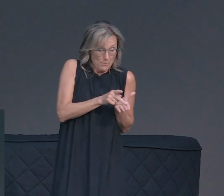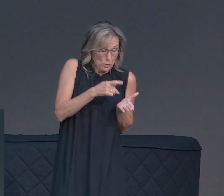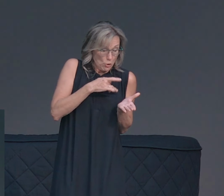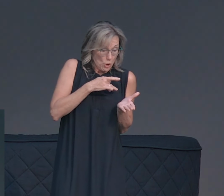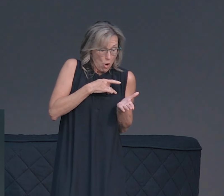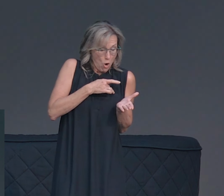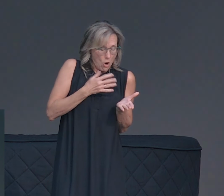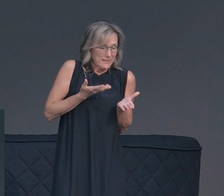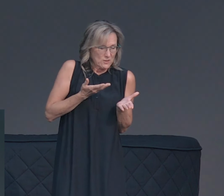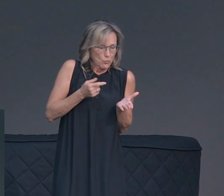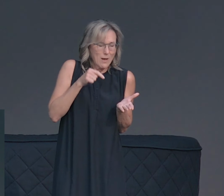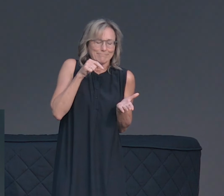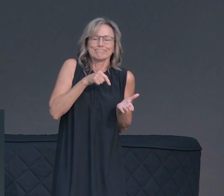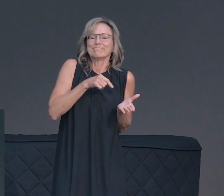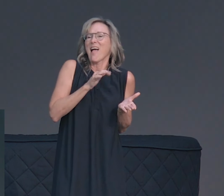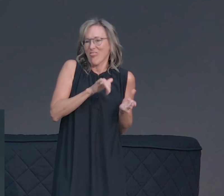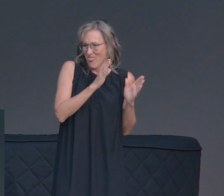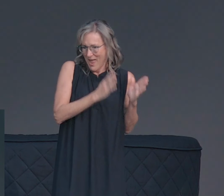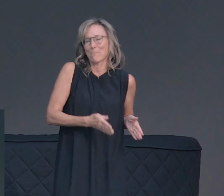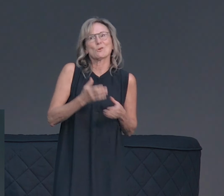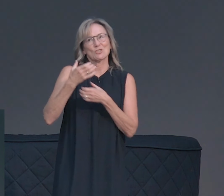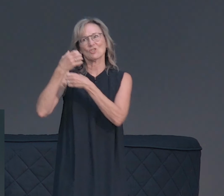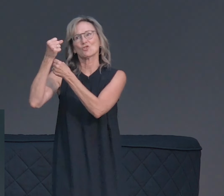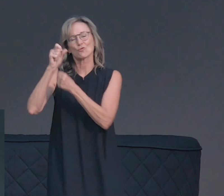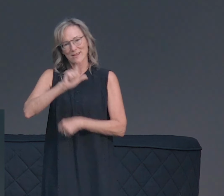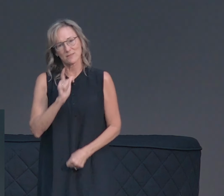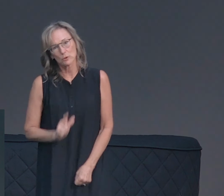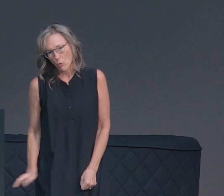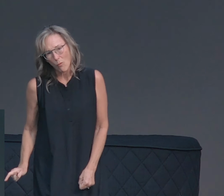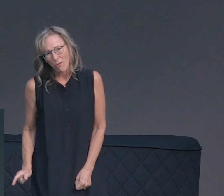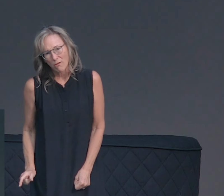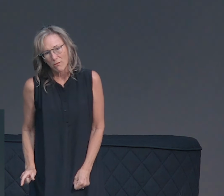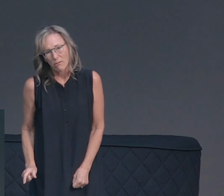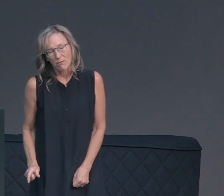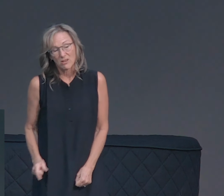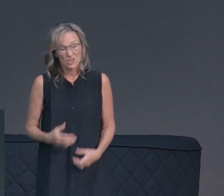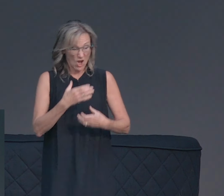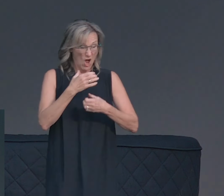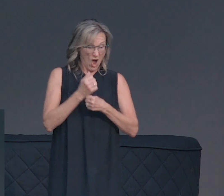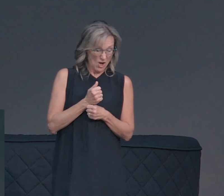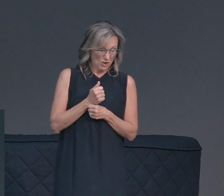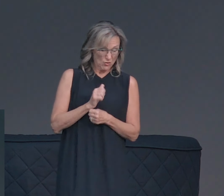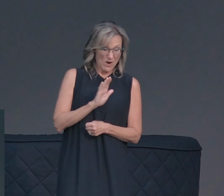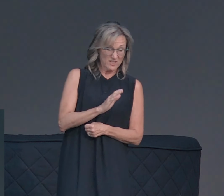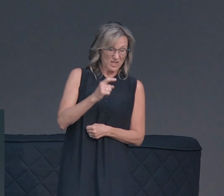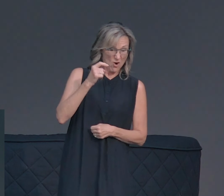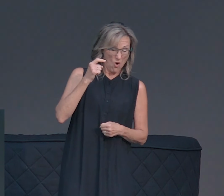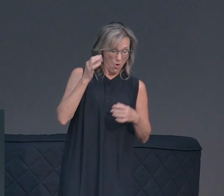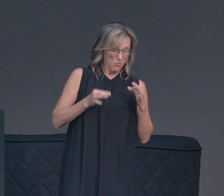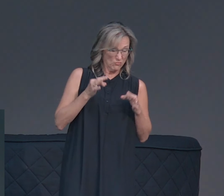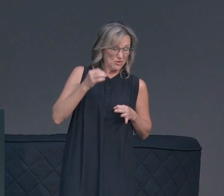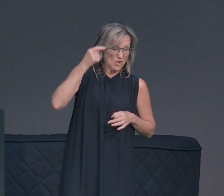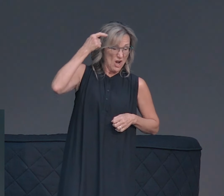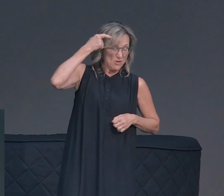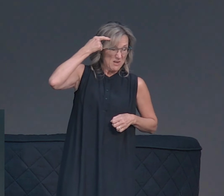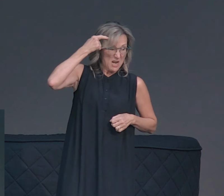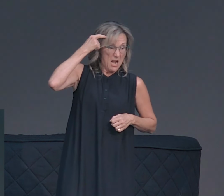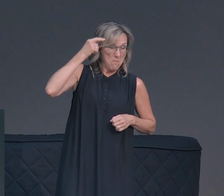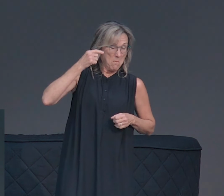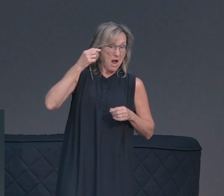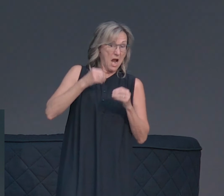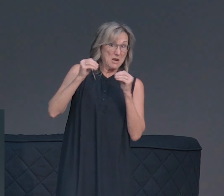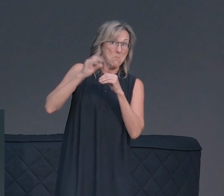Lord. They trust in the Lord. They don't trust their own judgment above God's wisdom. In a sense,